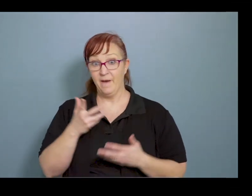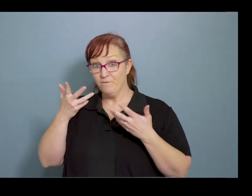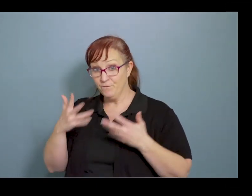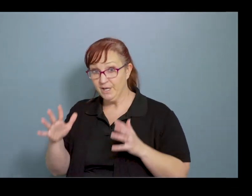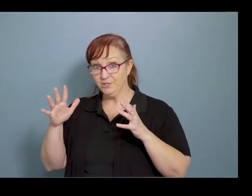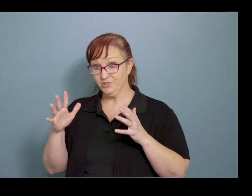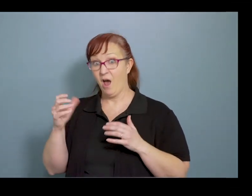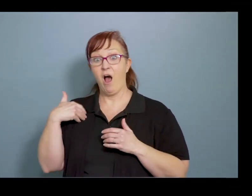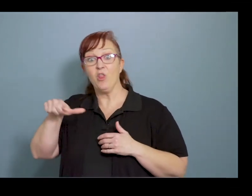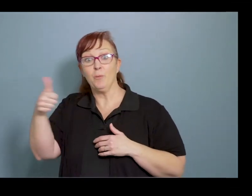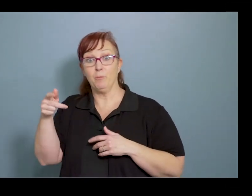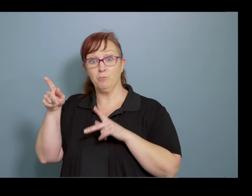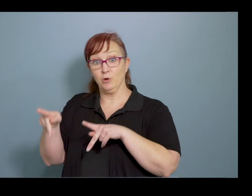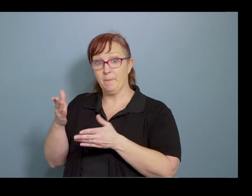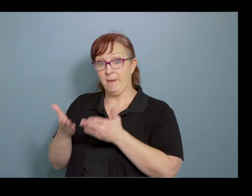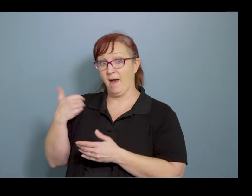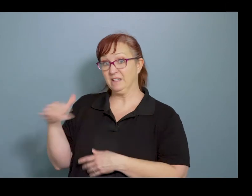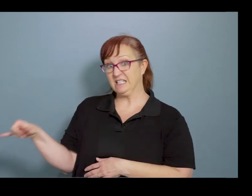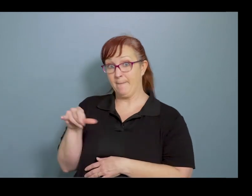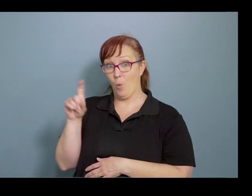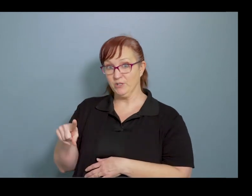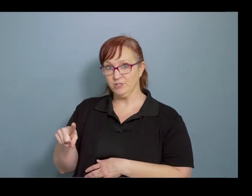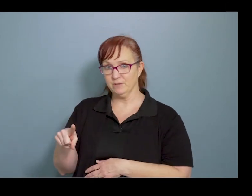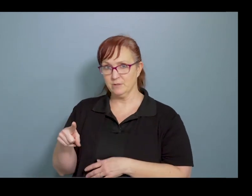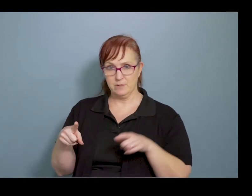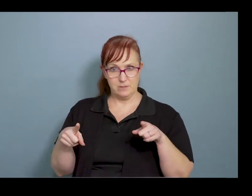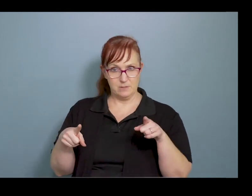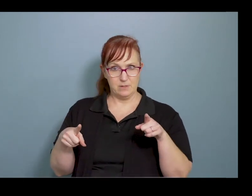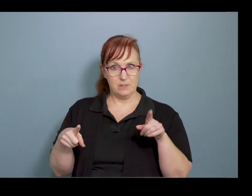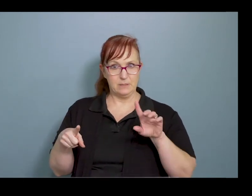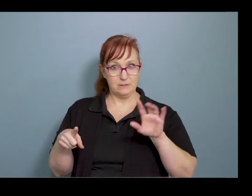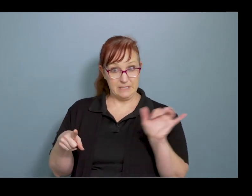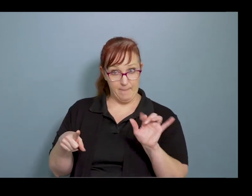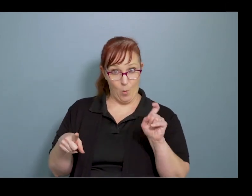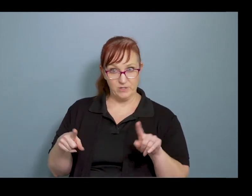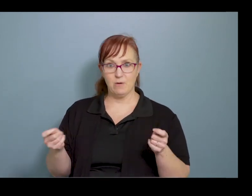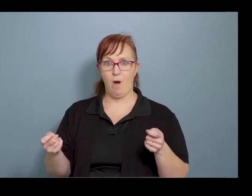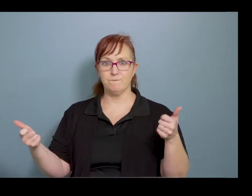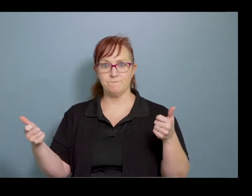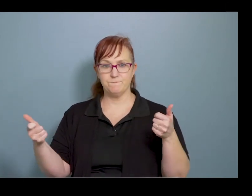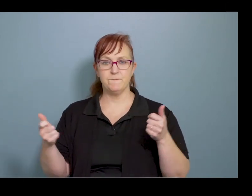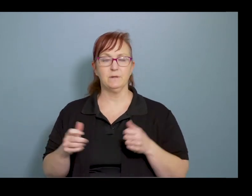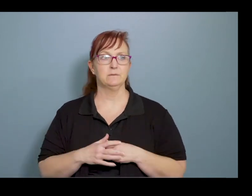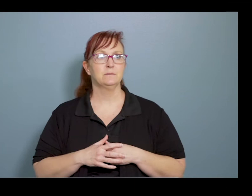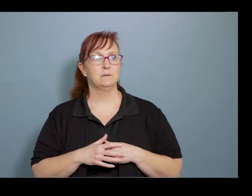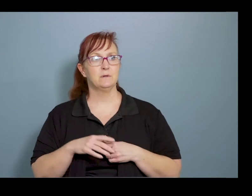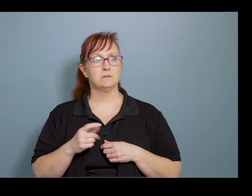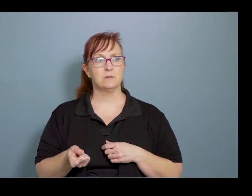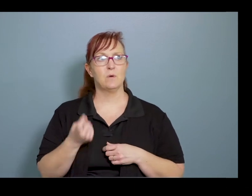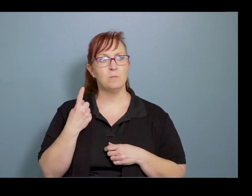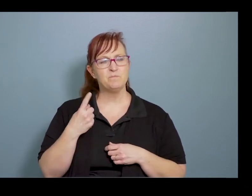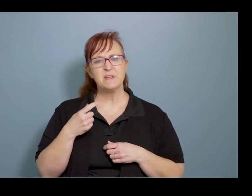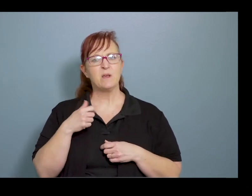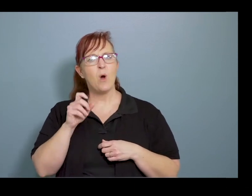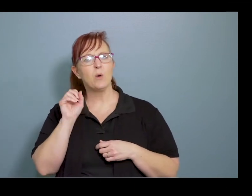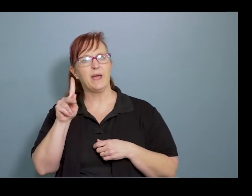it as such, and then everybody will be able to see what the text of the question was too. But Christy Gilchrist had asked one back